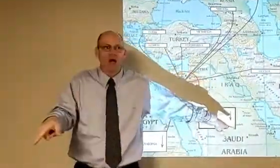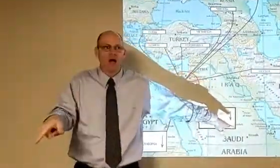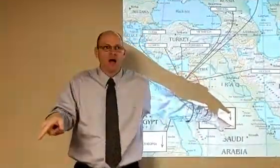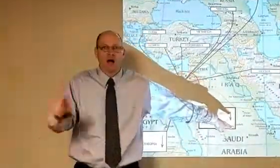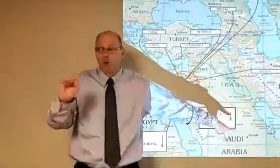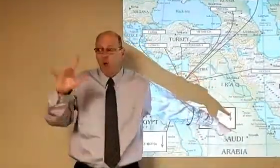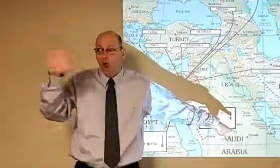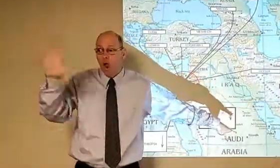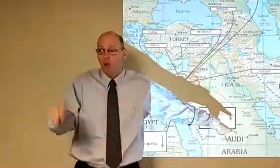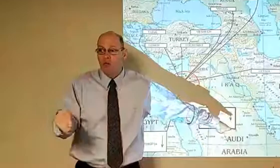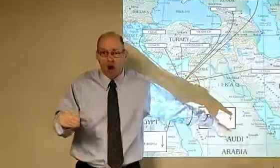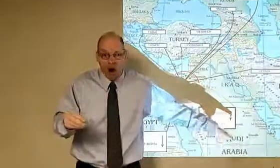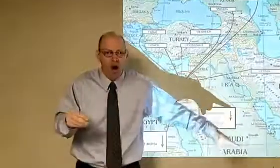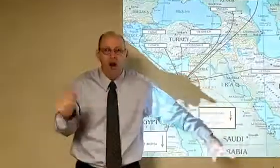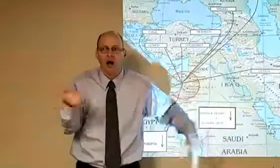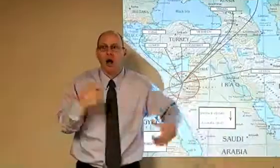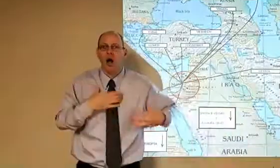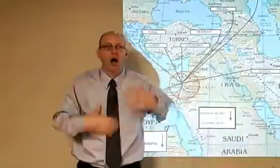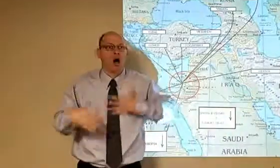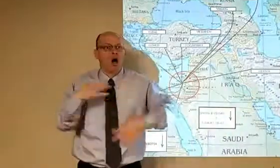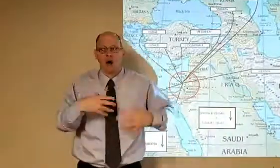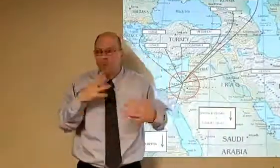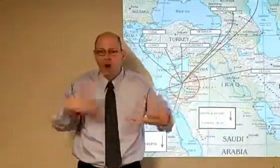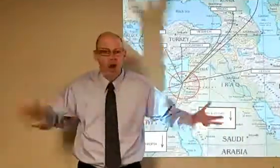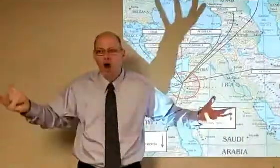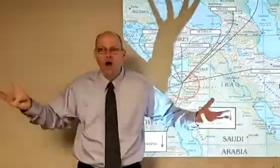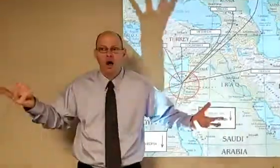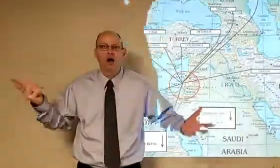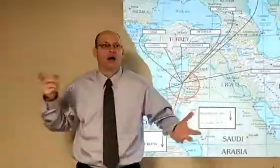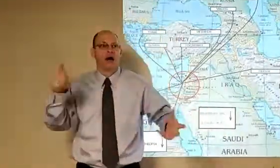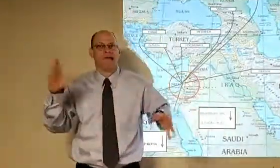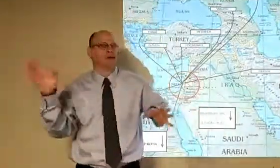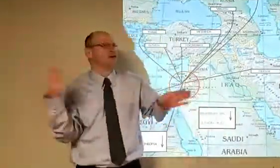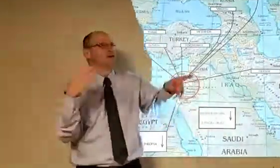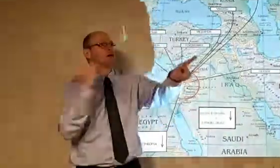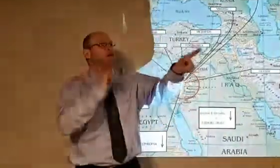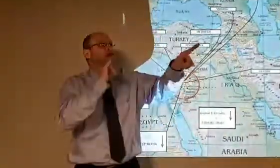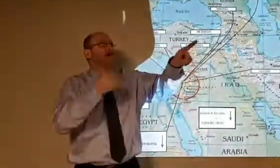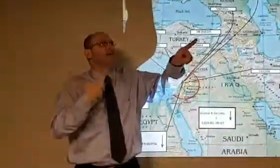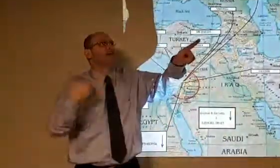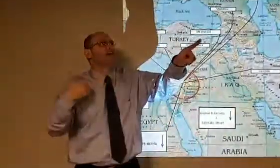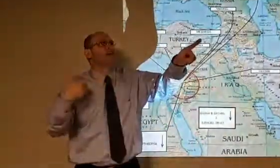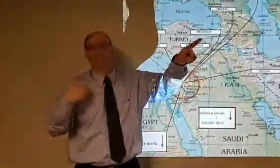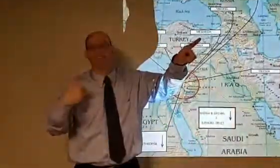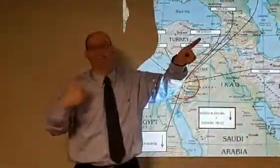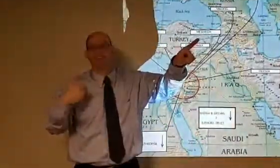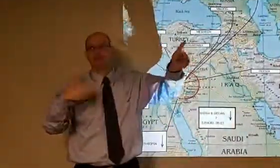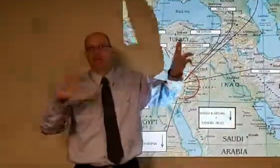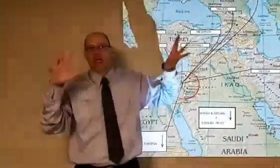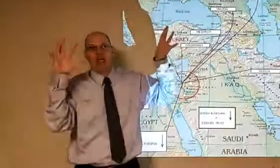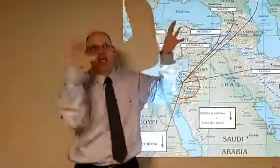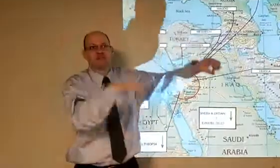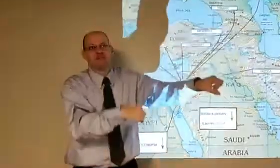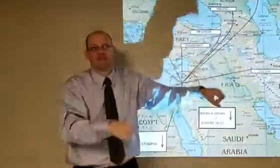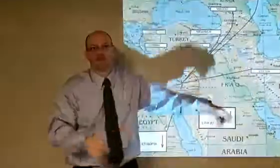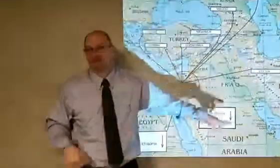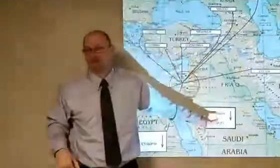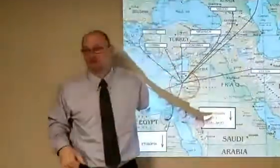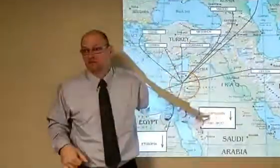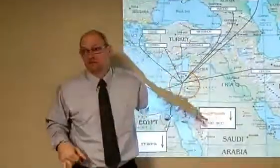oil. And when the oil is gone, what's going to happen? They're going to become hungry, and they will